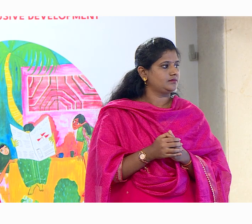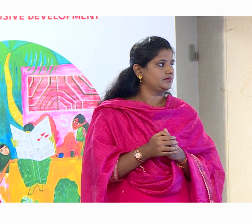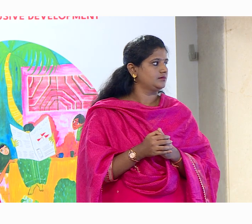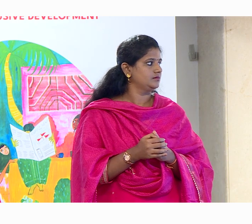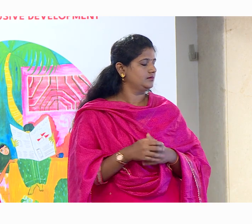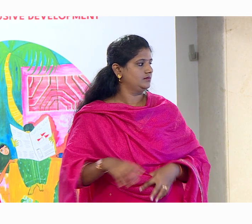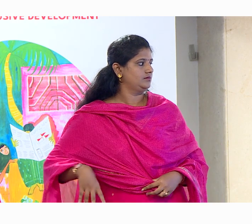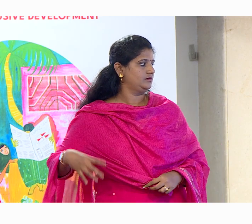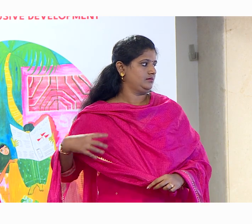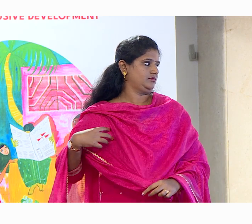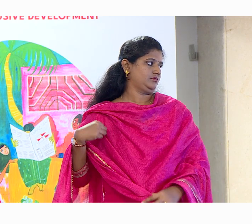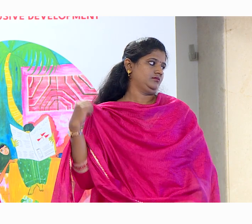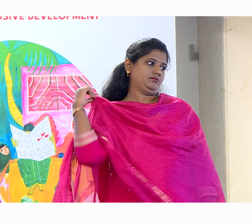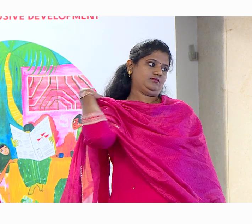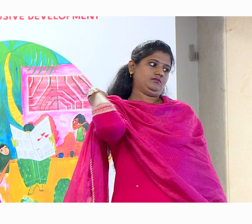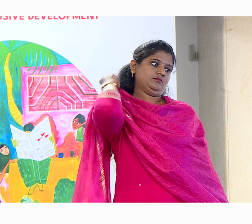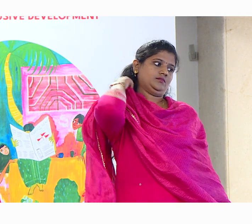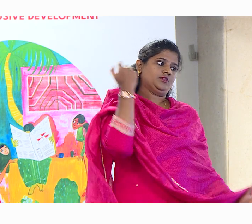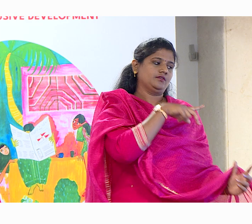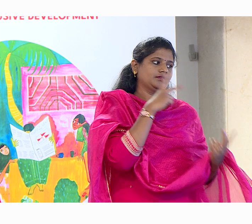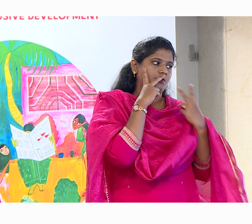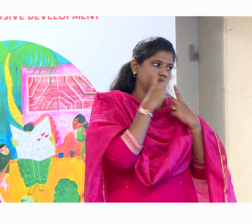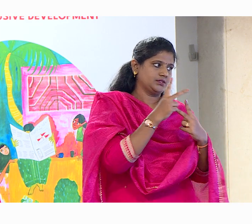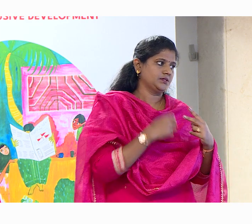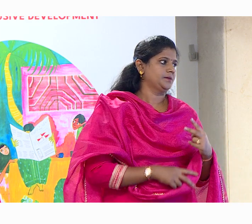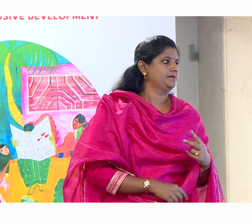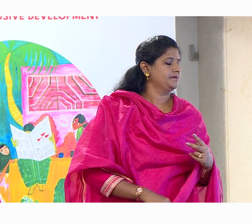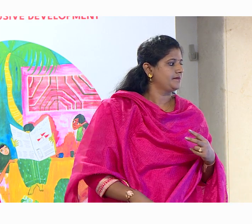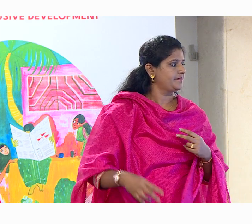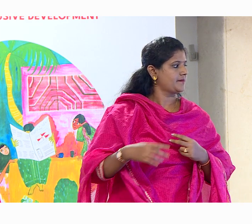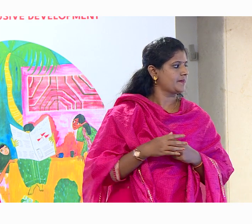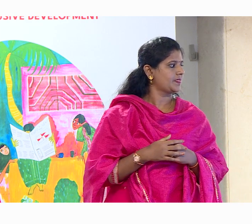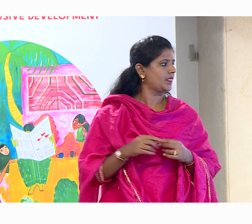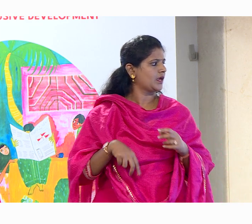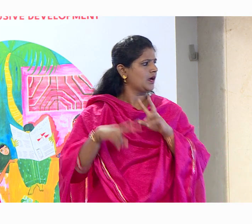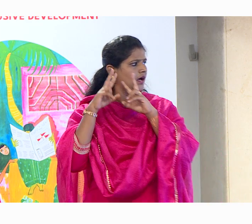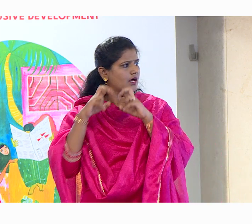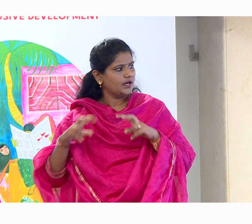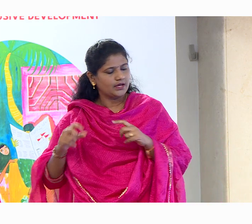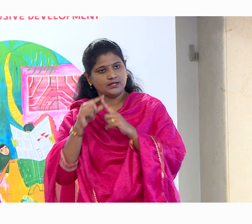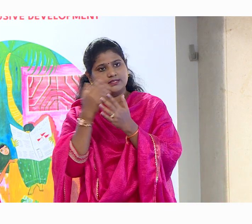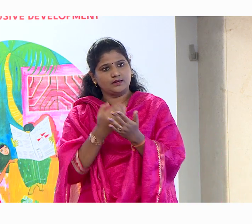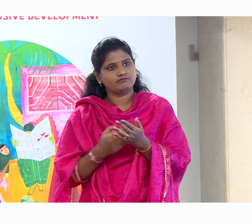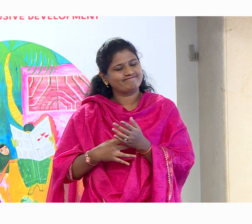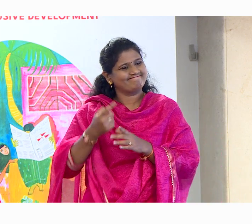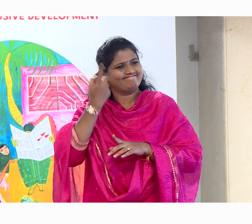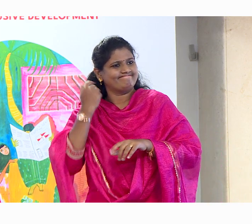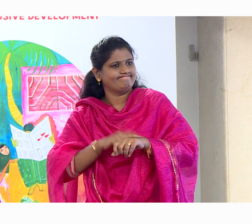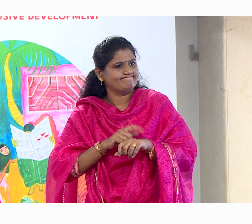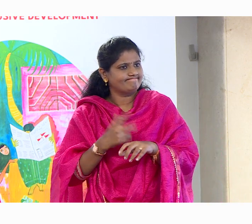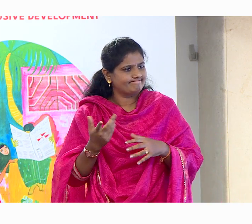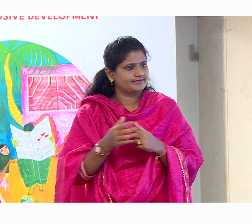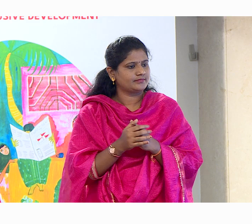So to begin with, you can see from this slide that we've had a lot of research projects for the last,